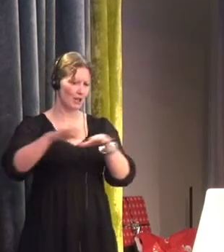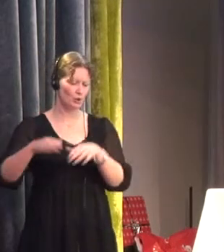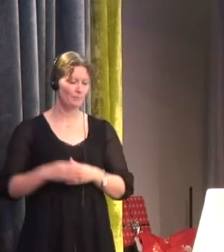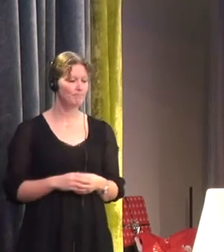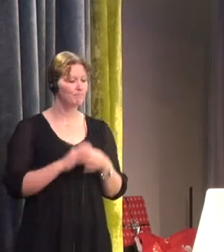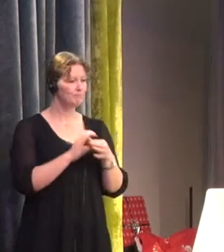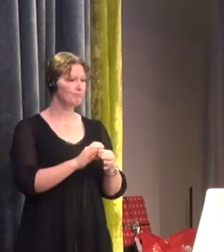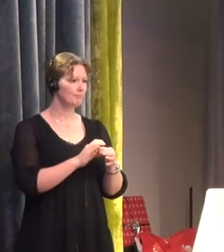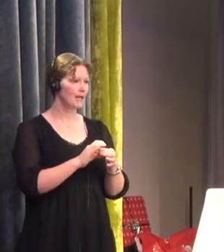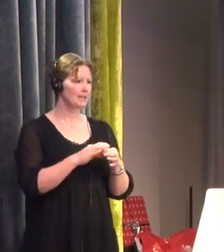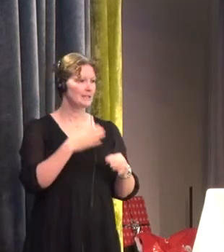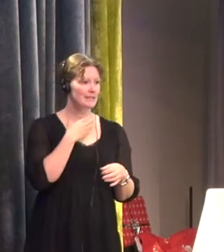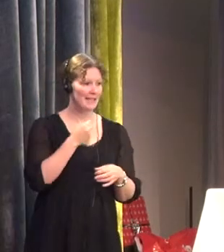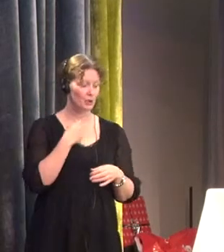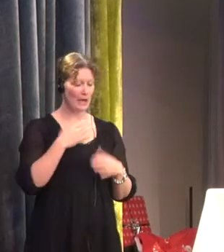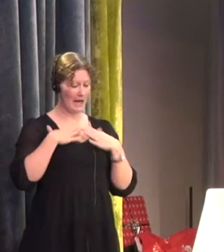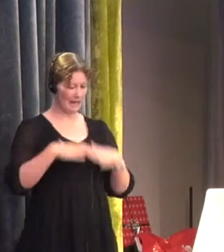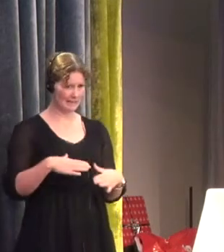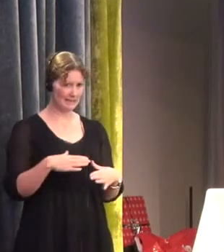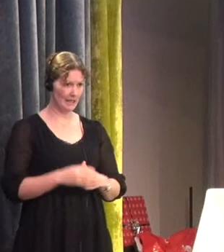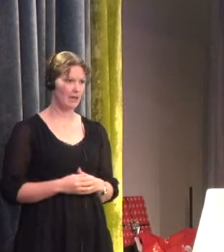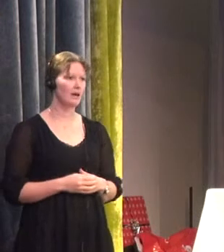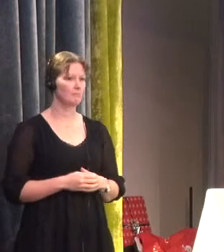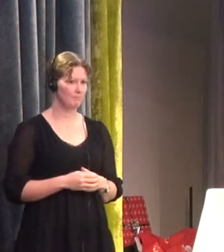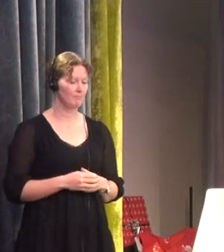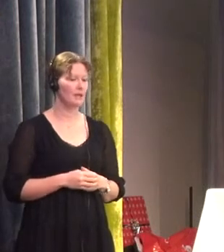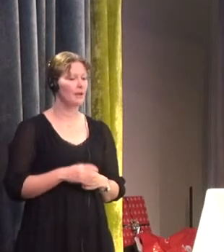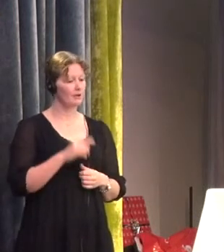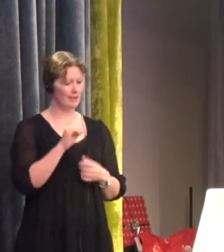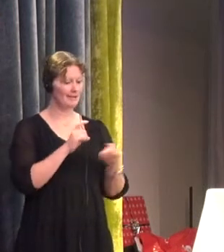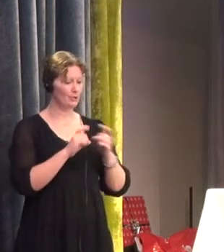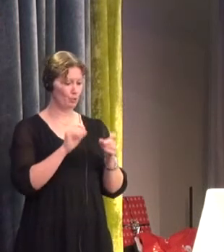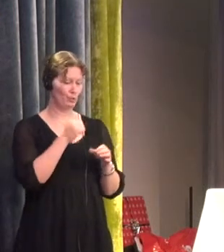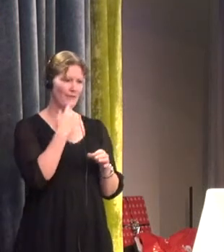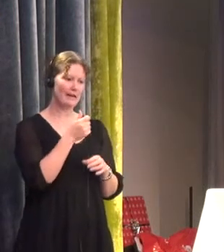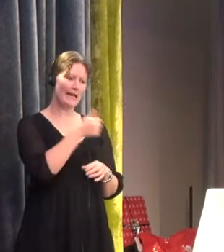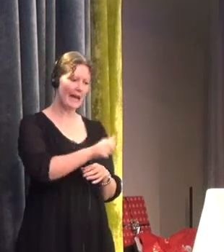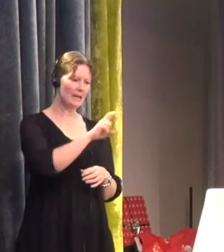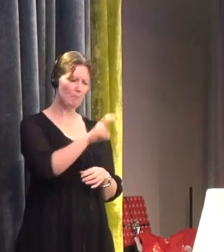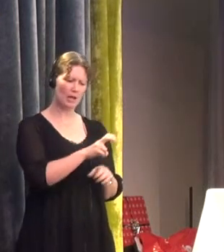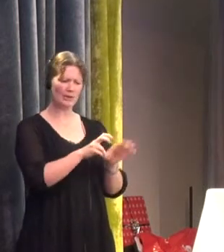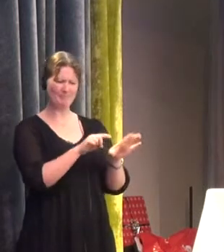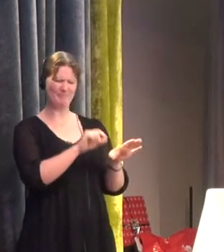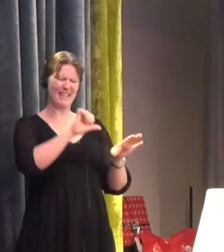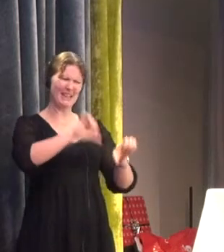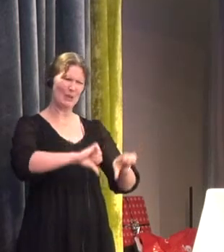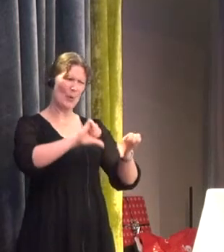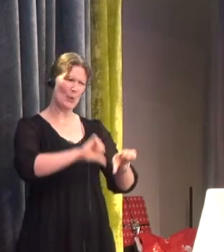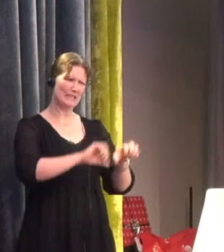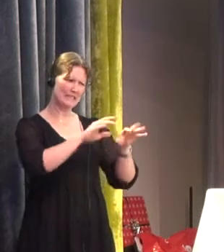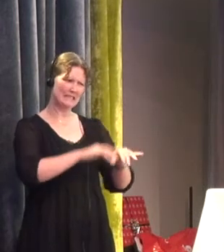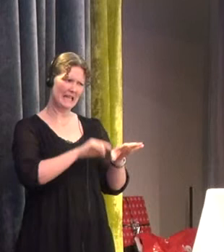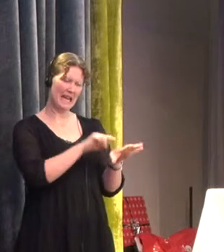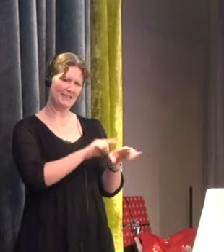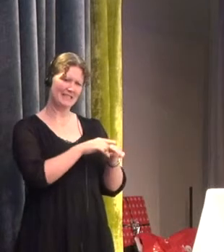on sexual and reproductive health, and to be quite honest, it was very poorly written at its beginning. It said people with disabilities have the